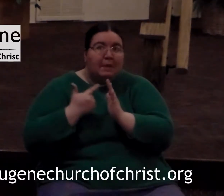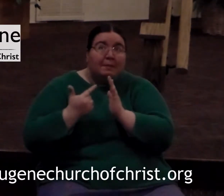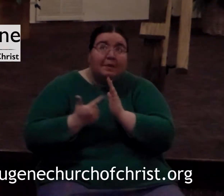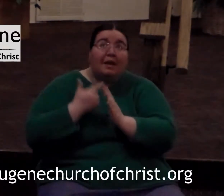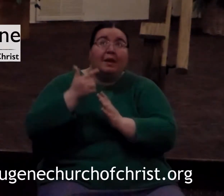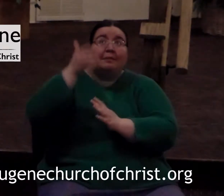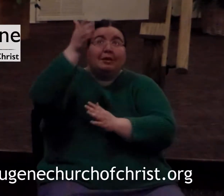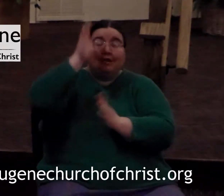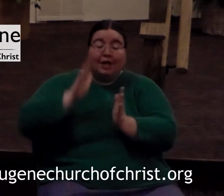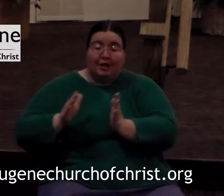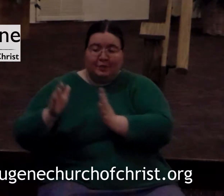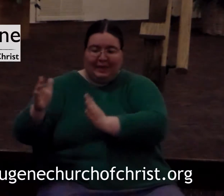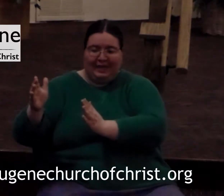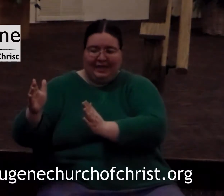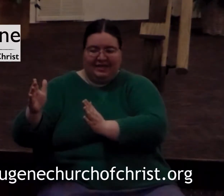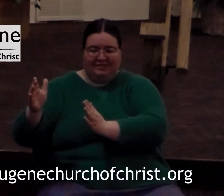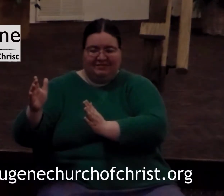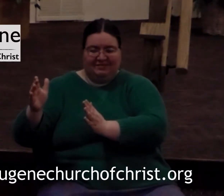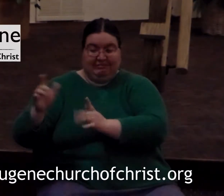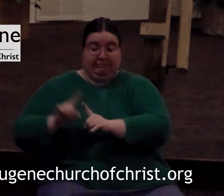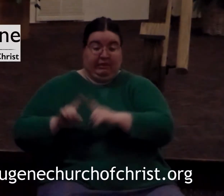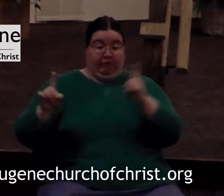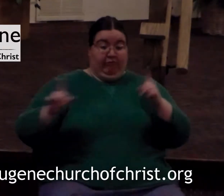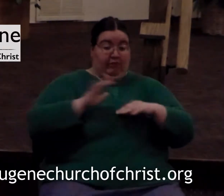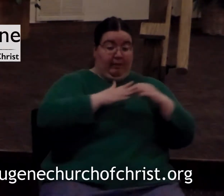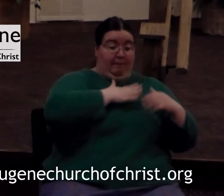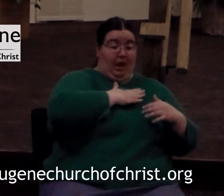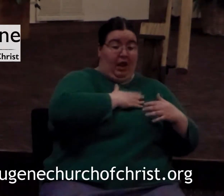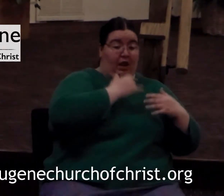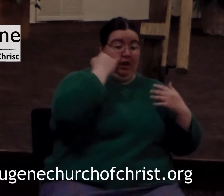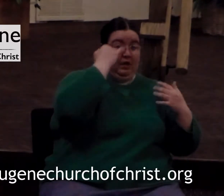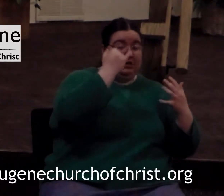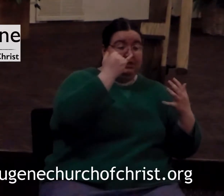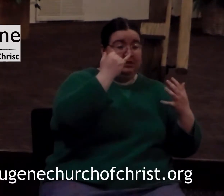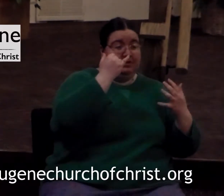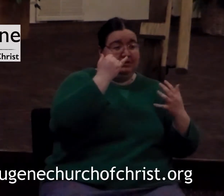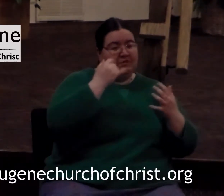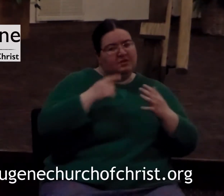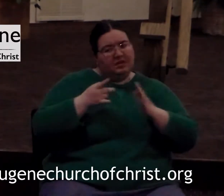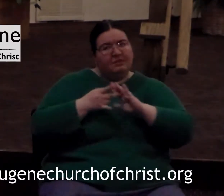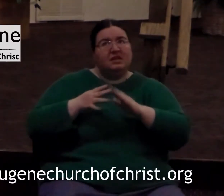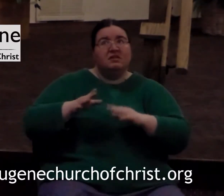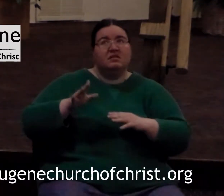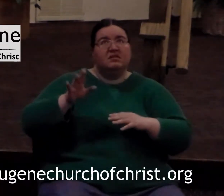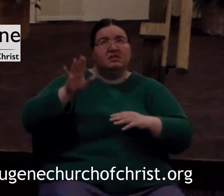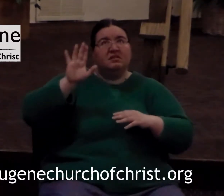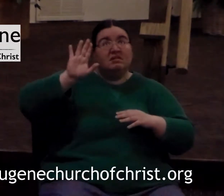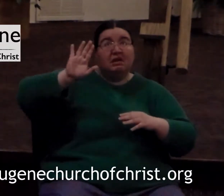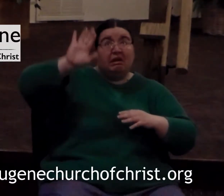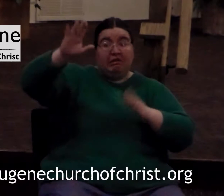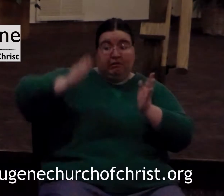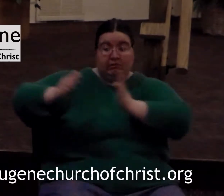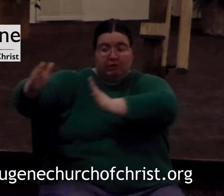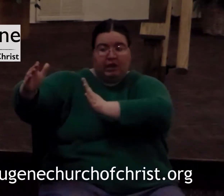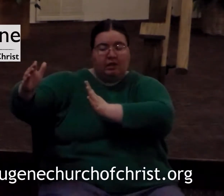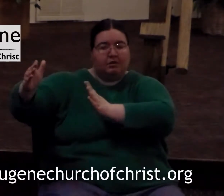way we would pick. It means the way that He would take us. And getting to that point for us is often a